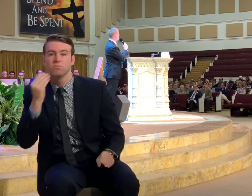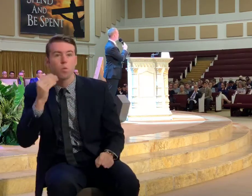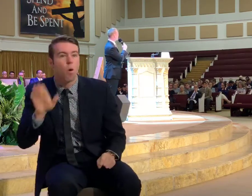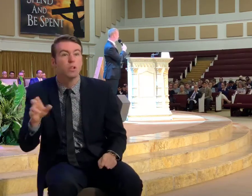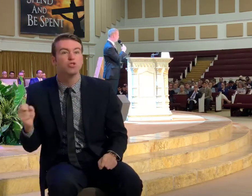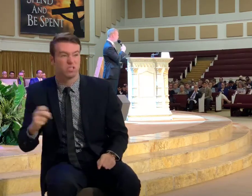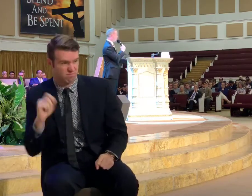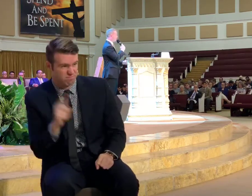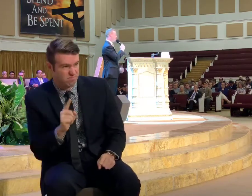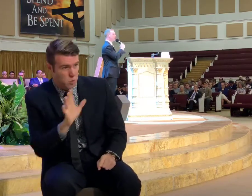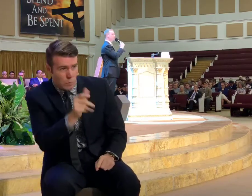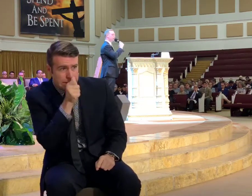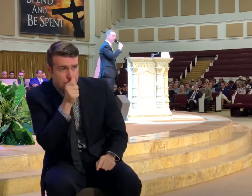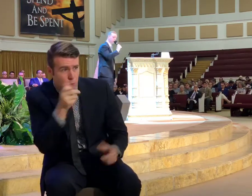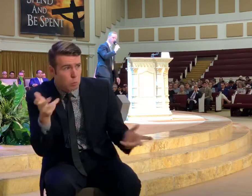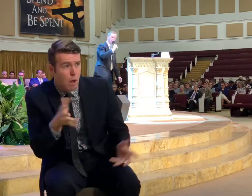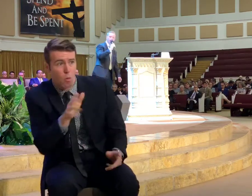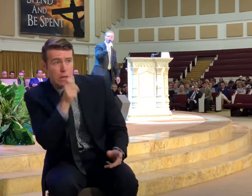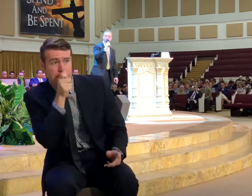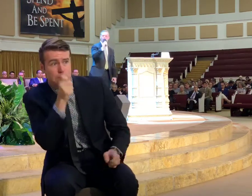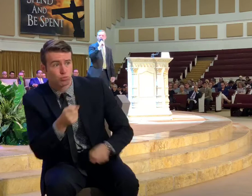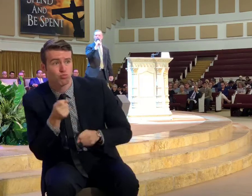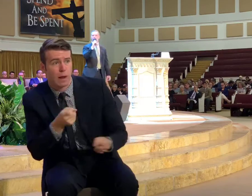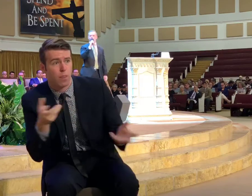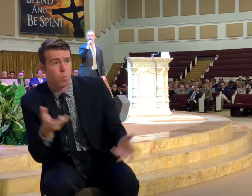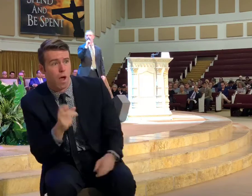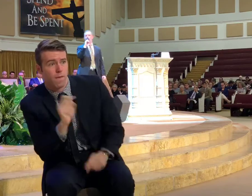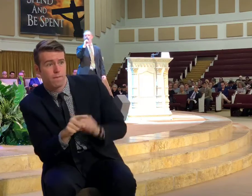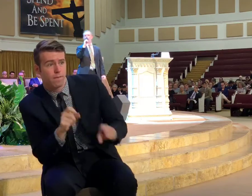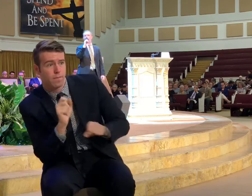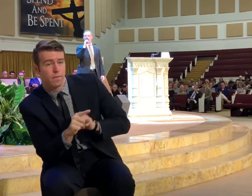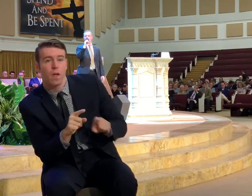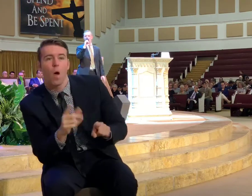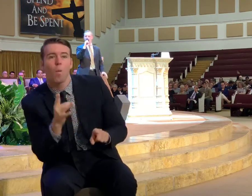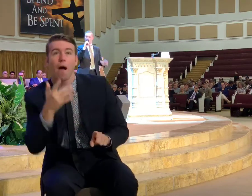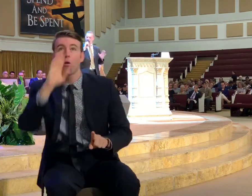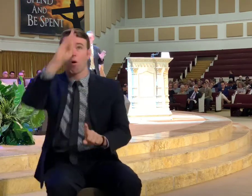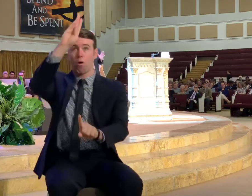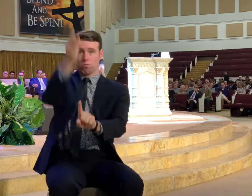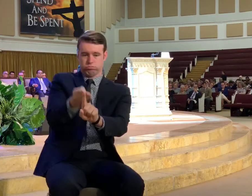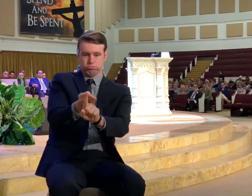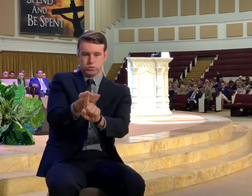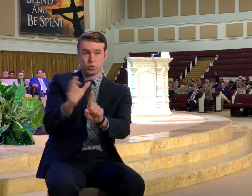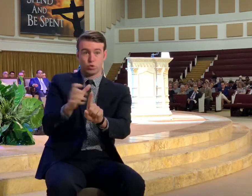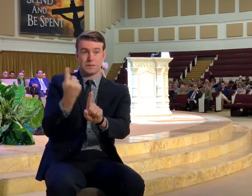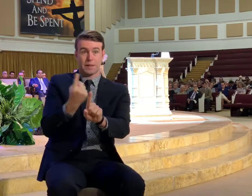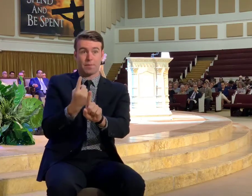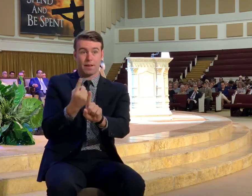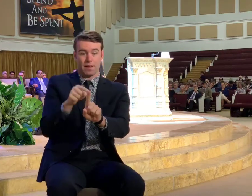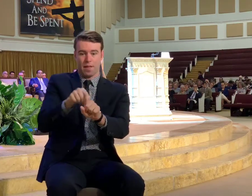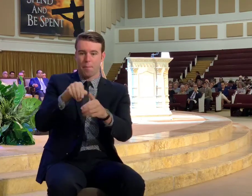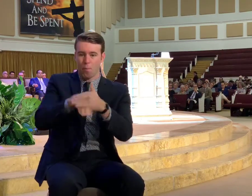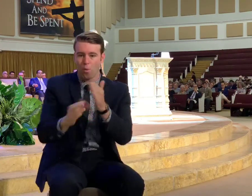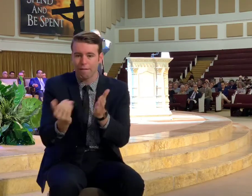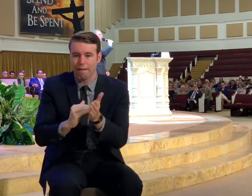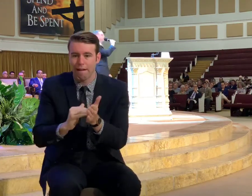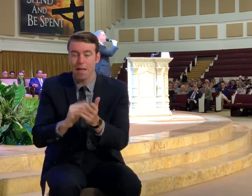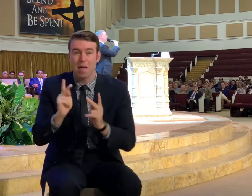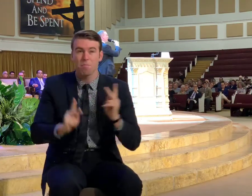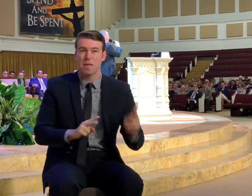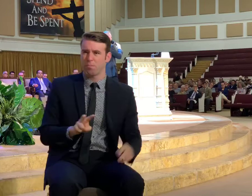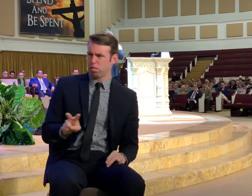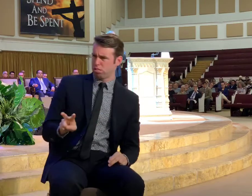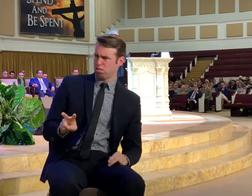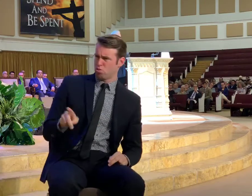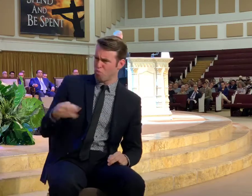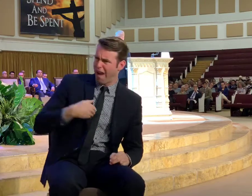is the secret to your strength?" Because when God does something in somebody's life, when you're born again, you got a